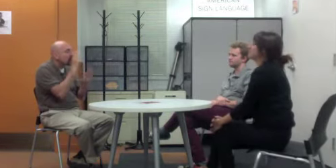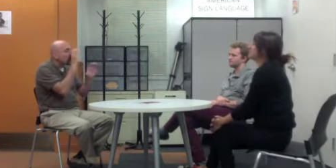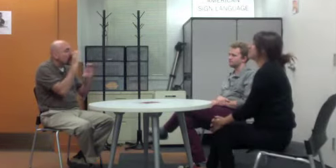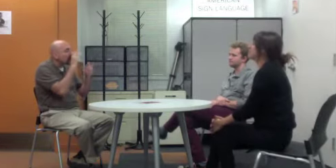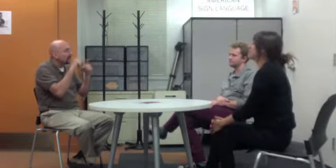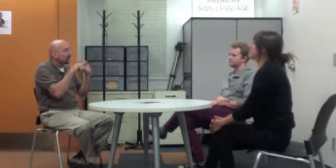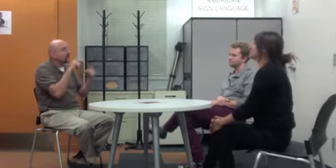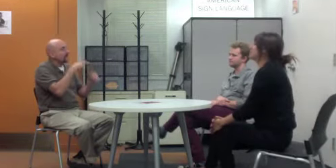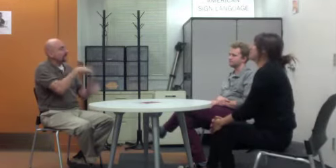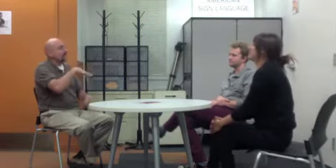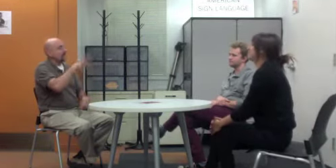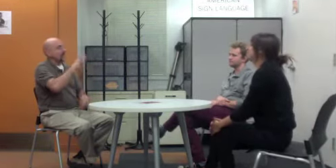There's always opportunities